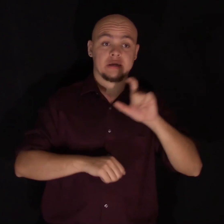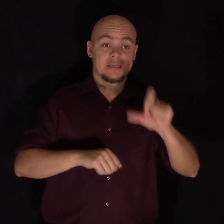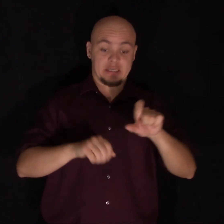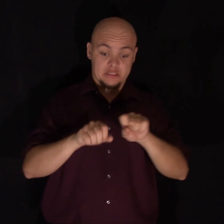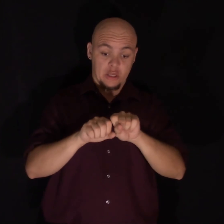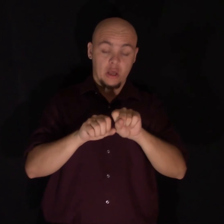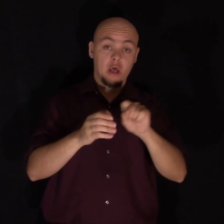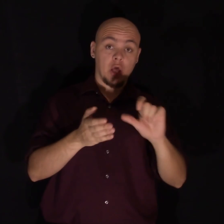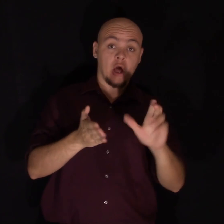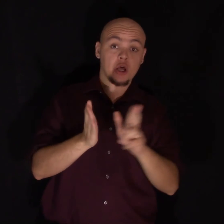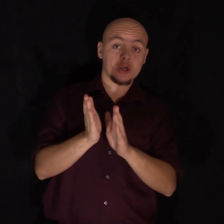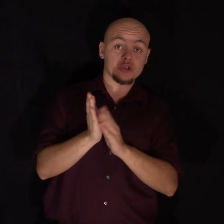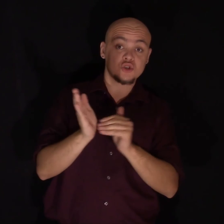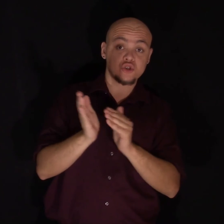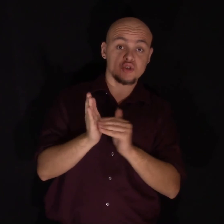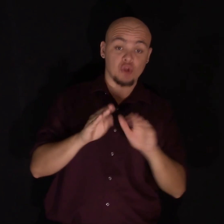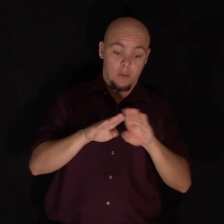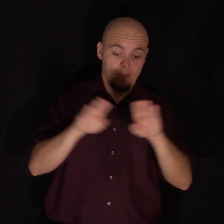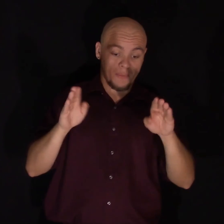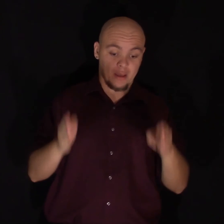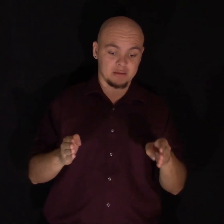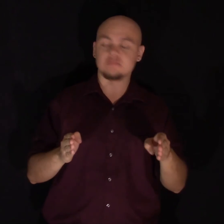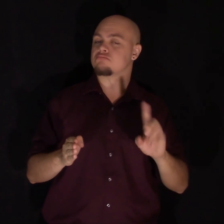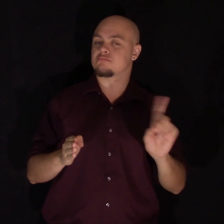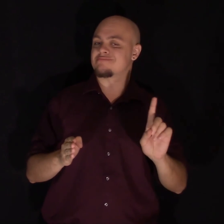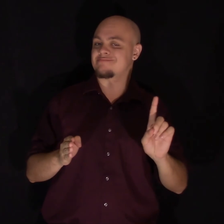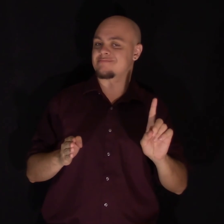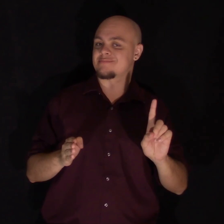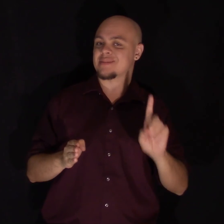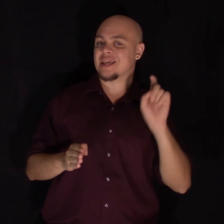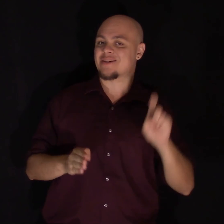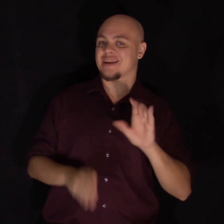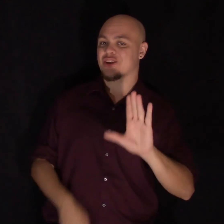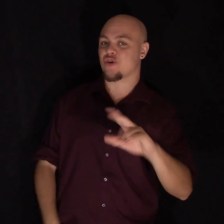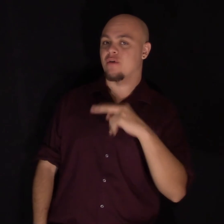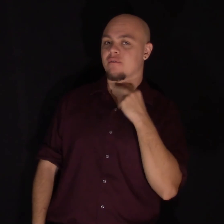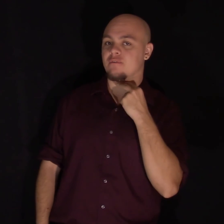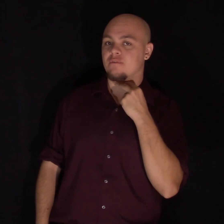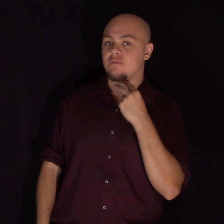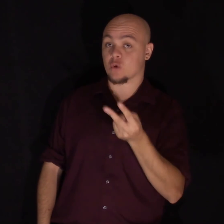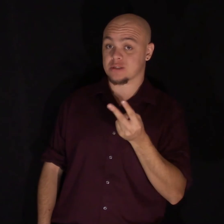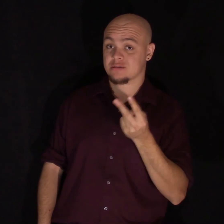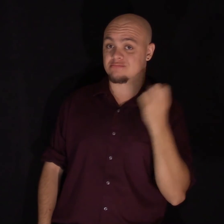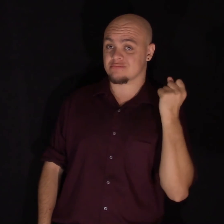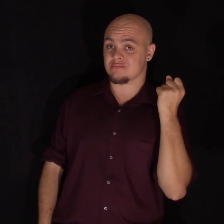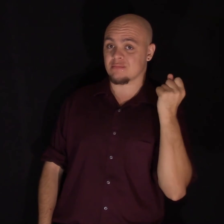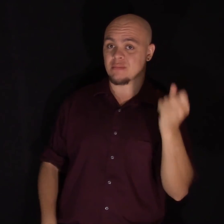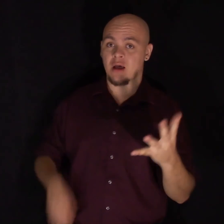when all you've ever needed is your voice? Thank you.